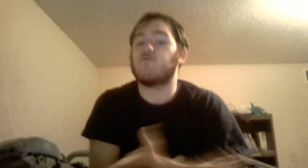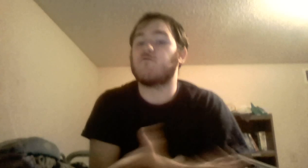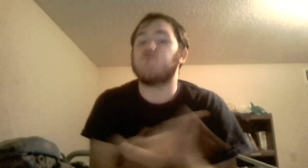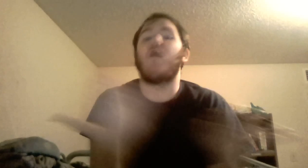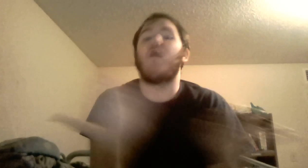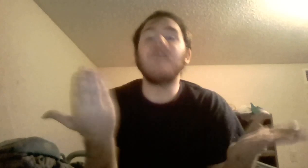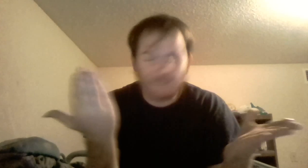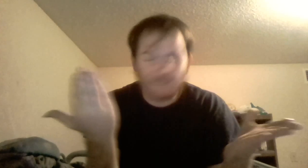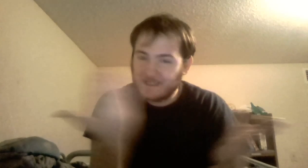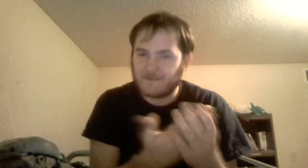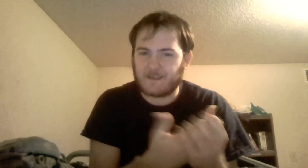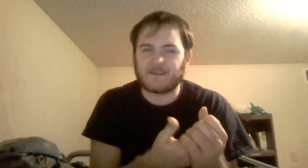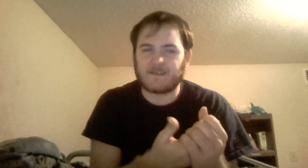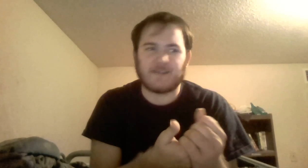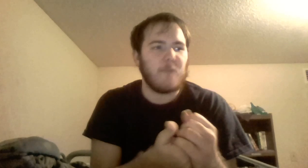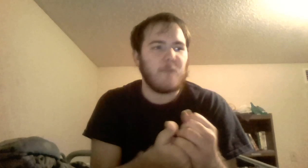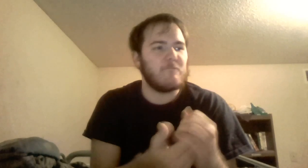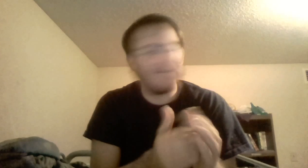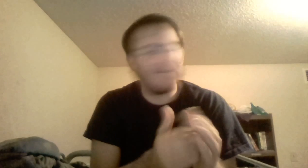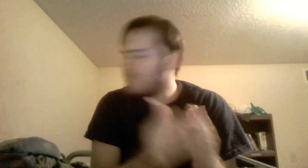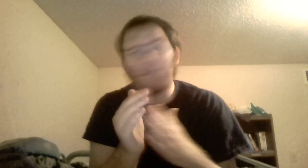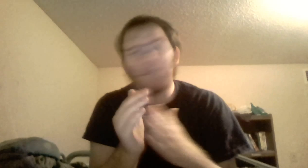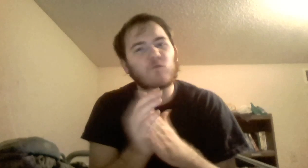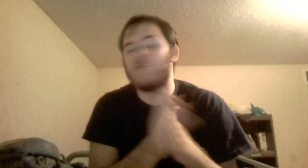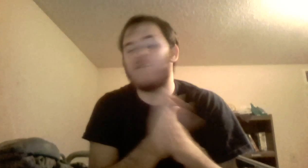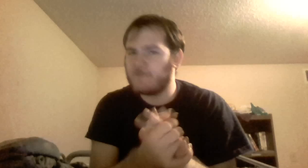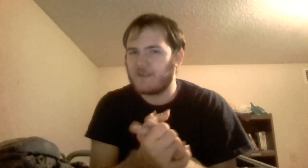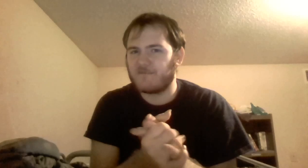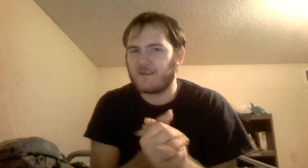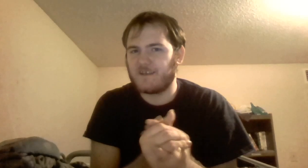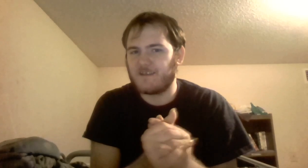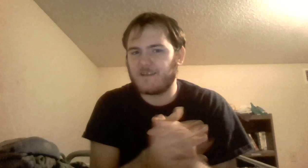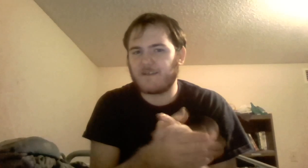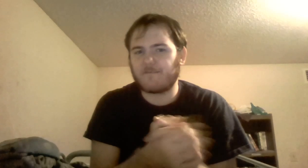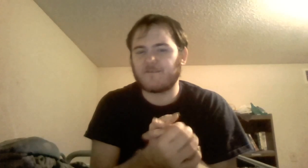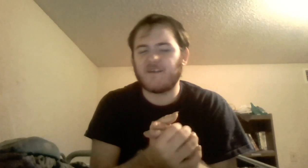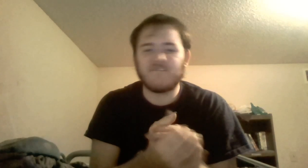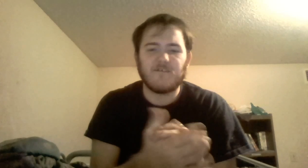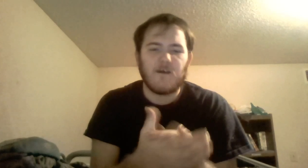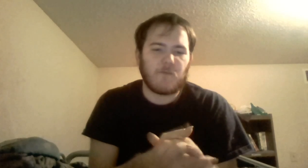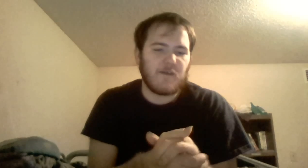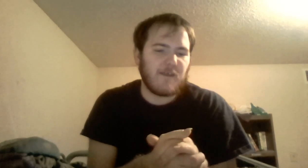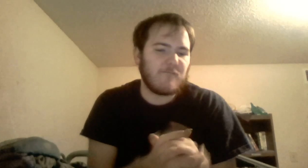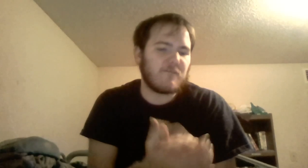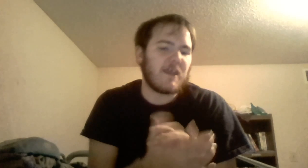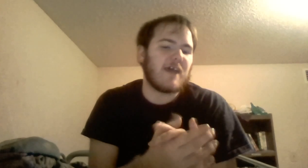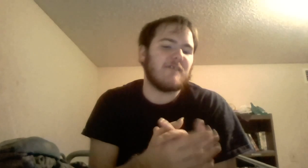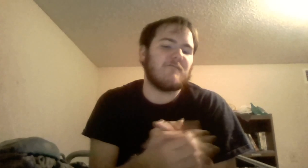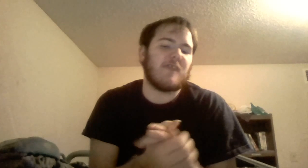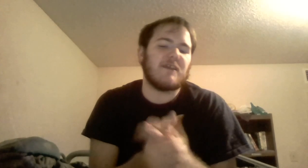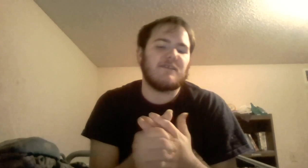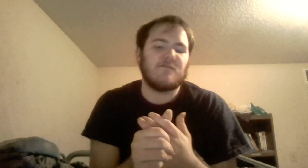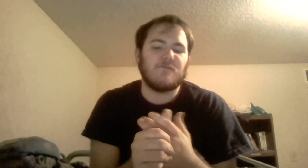great, and, and they don't go deep in like, in like that stuff, but in the end, they do,